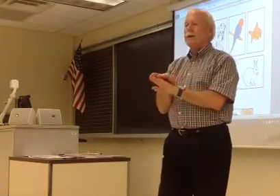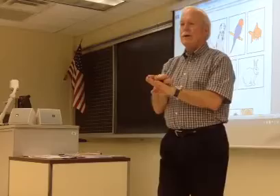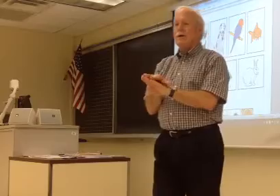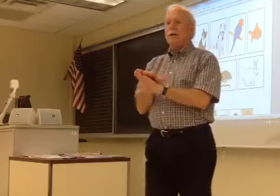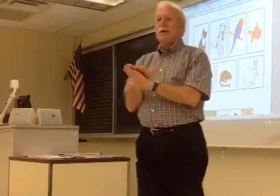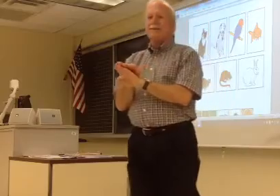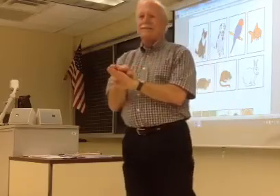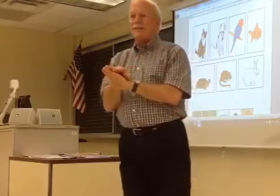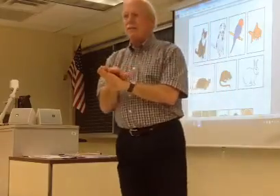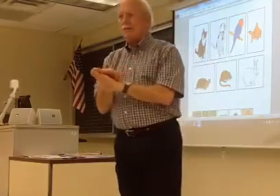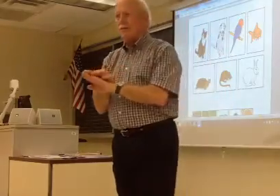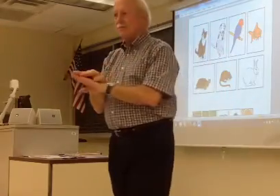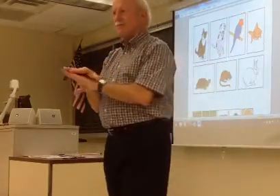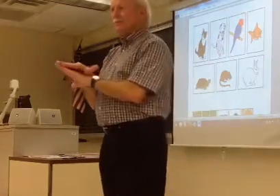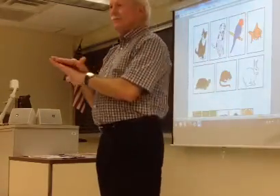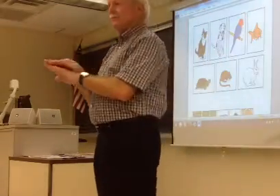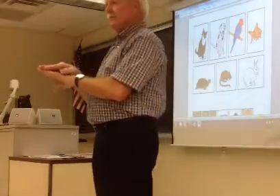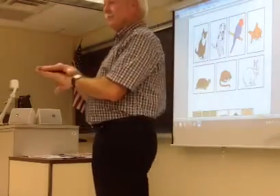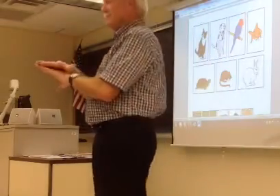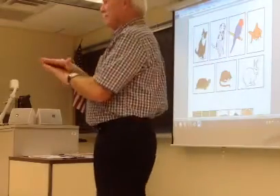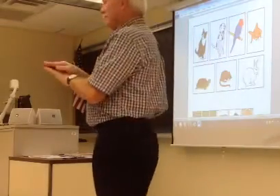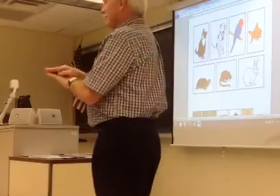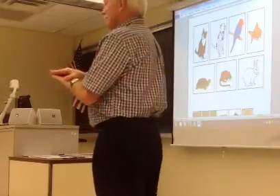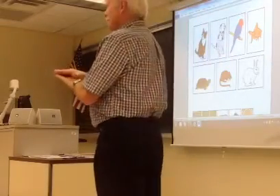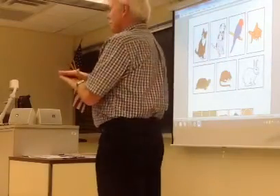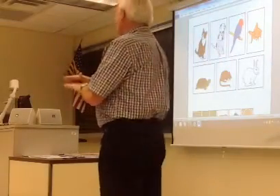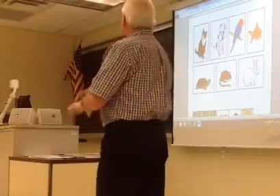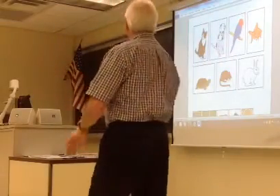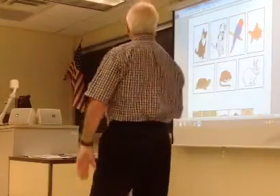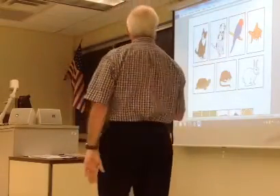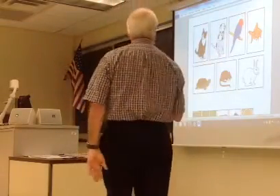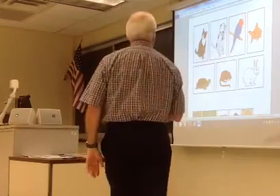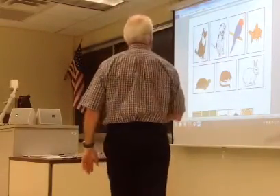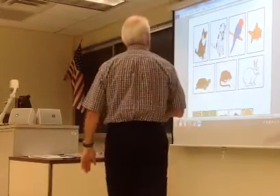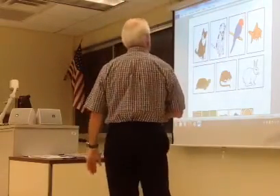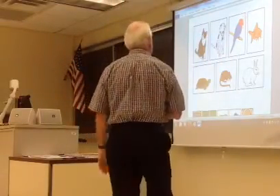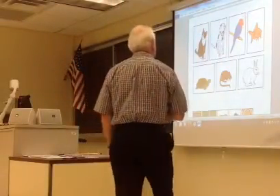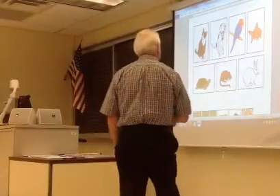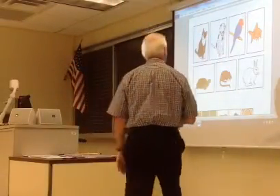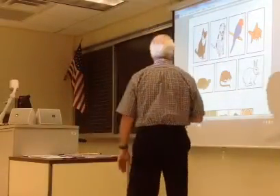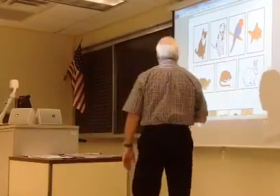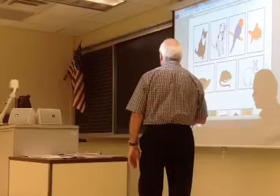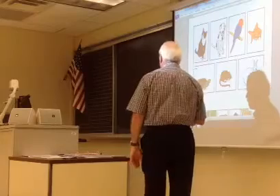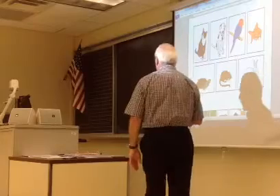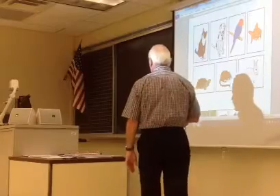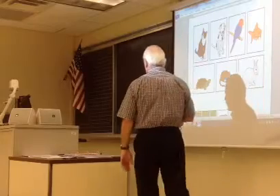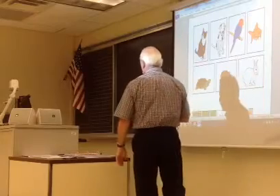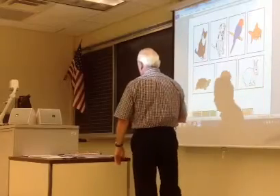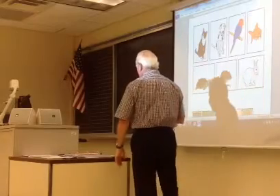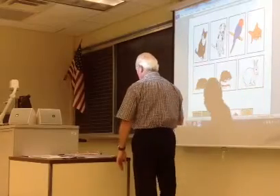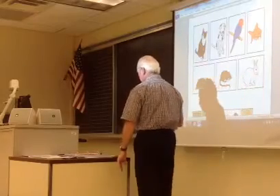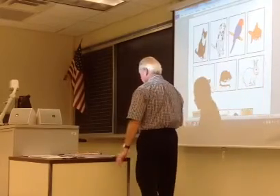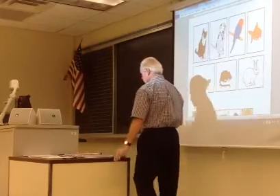We used to do this in Sea elementary turtle. school. All the way there. Okay. So we know our